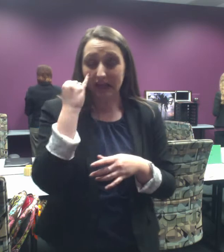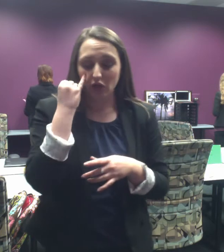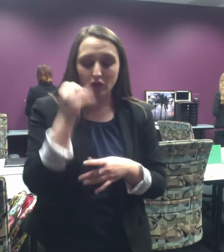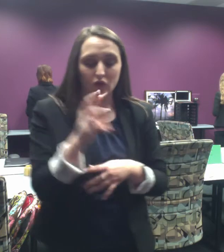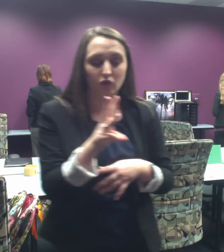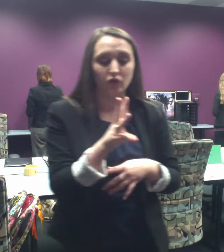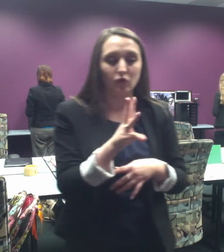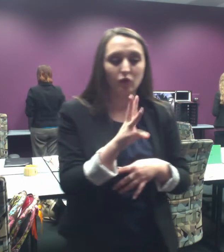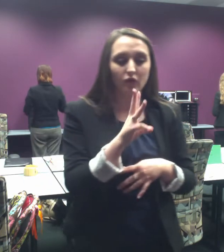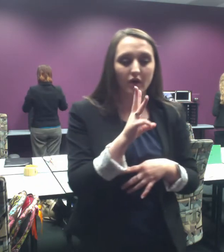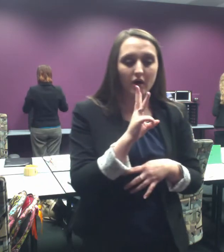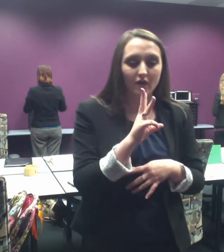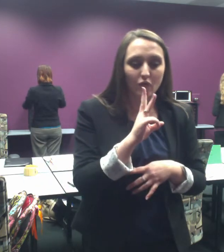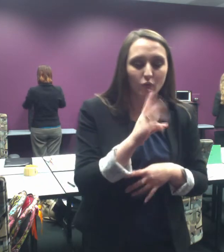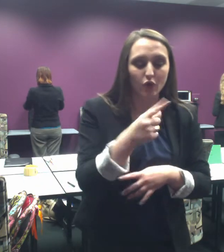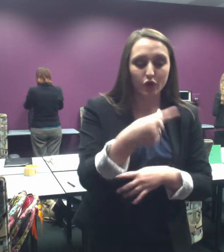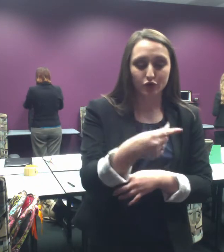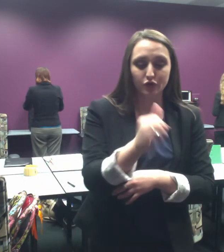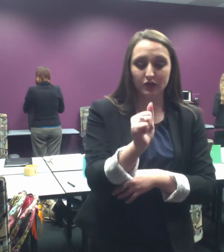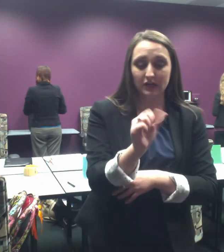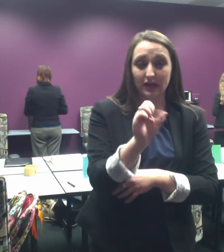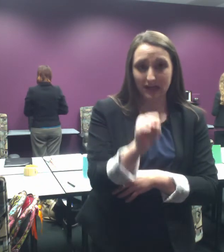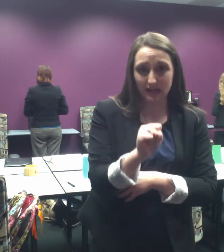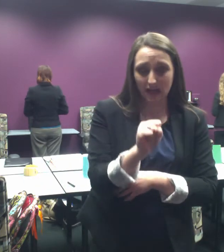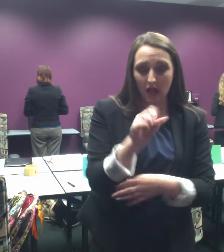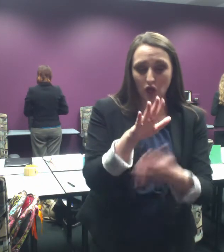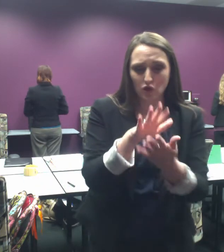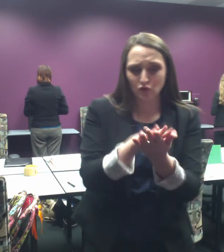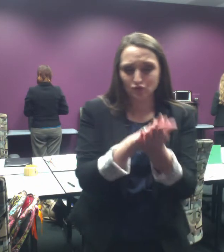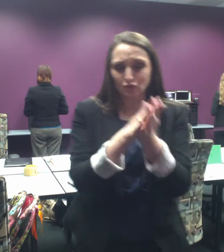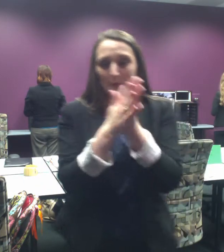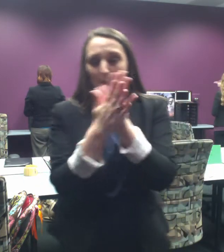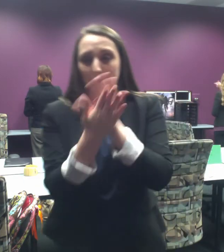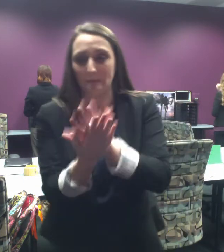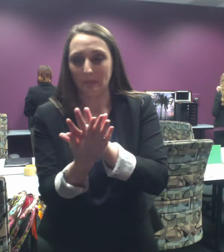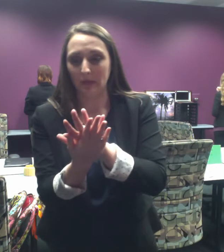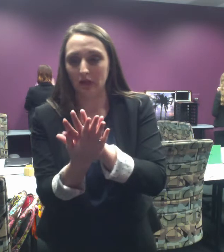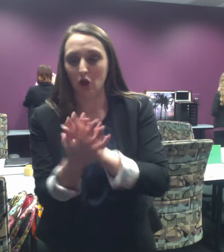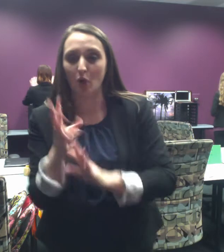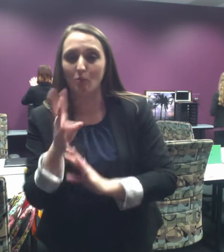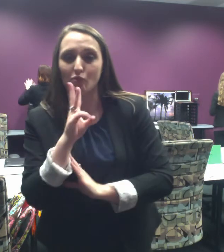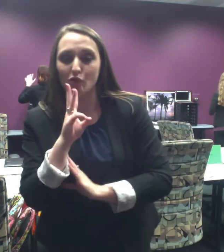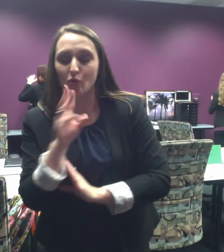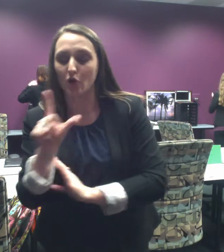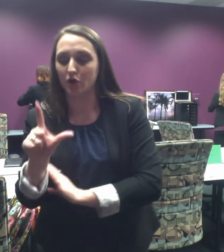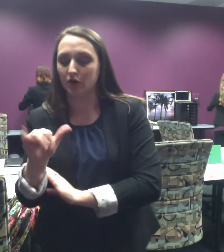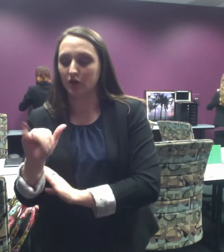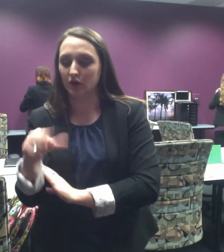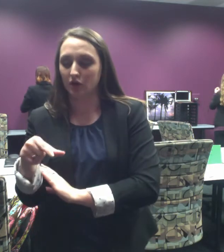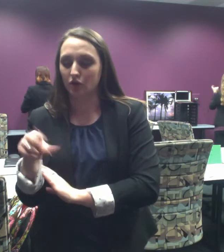To get it to go from a gas to a liquid. It's the same thing you have to do to make it go from a liquid to a solid.